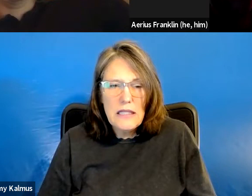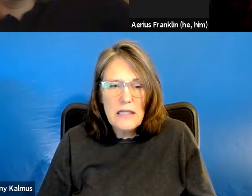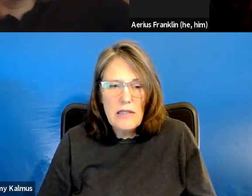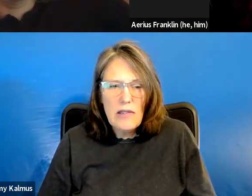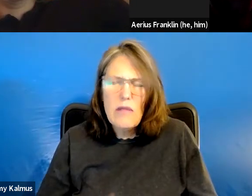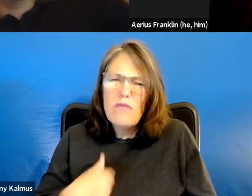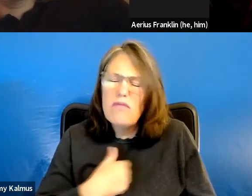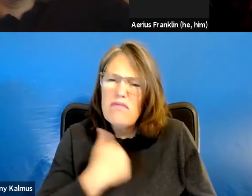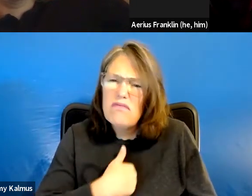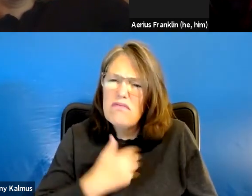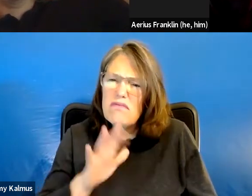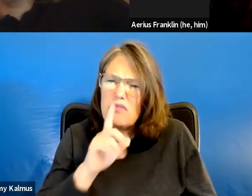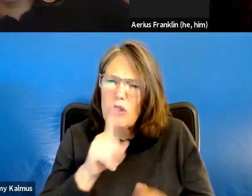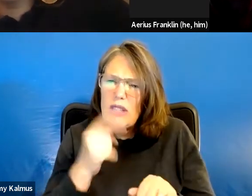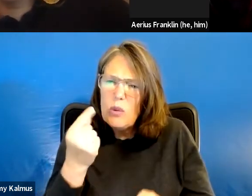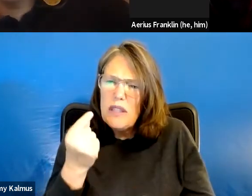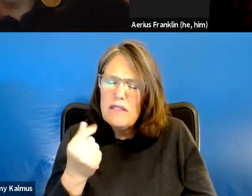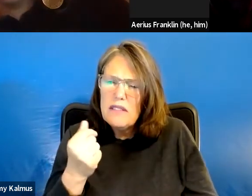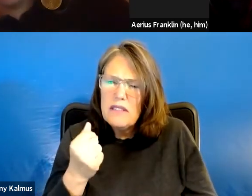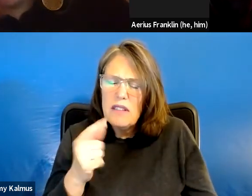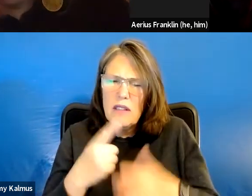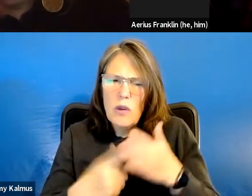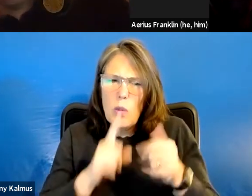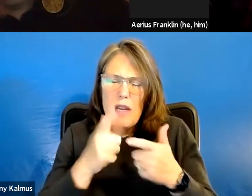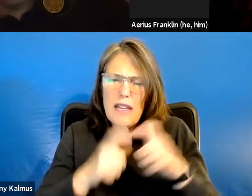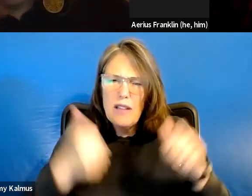I'm sorry, what was your answer? What is larger class?